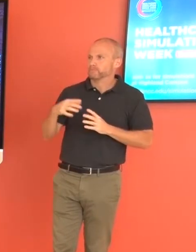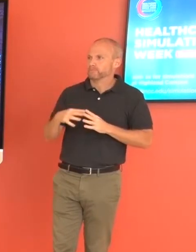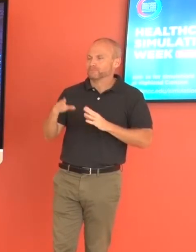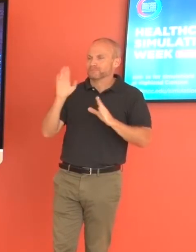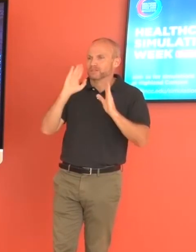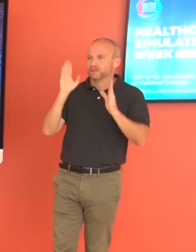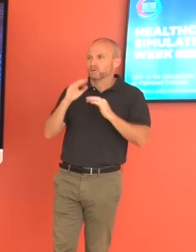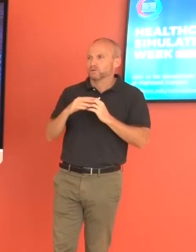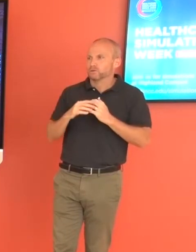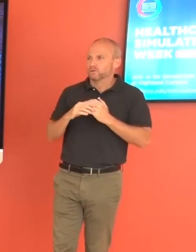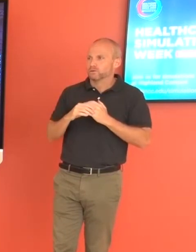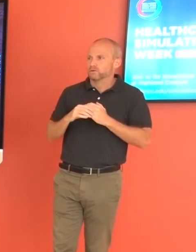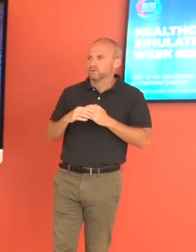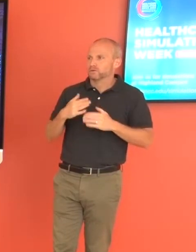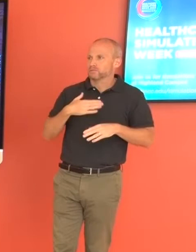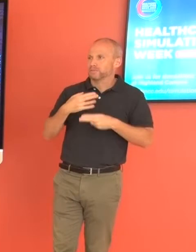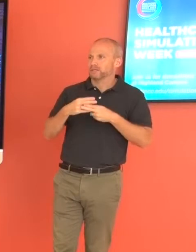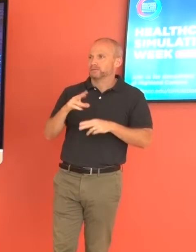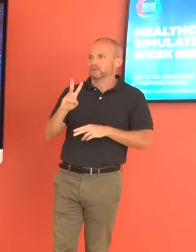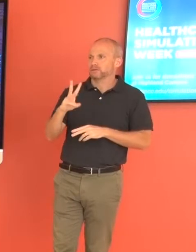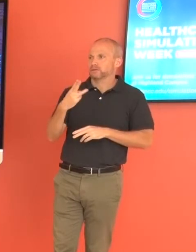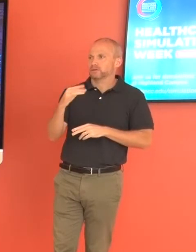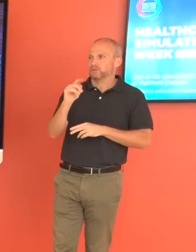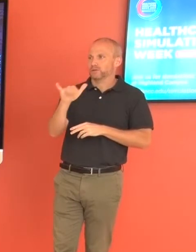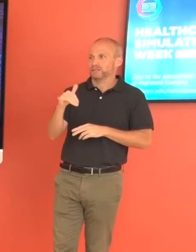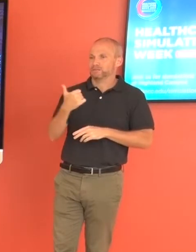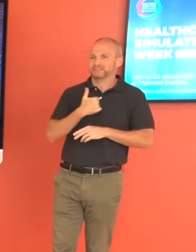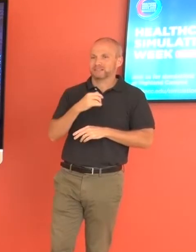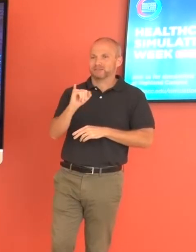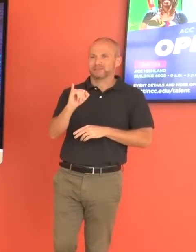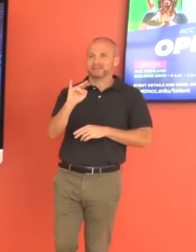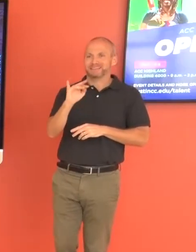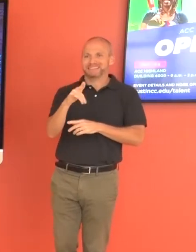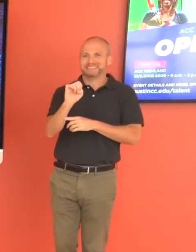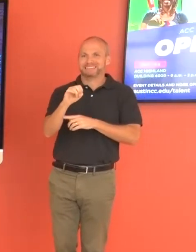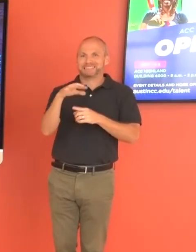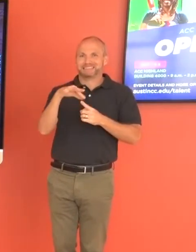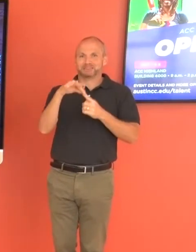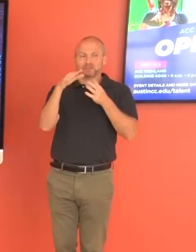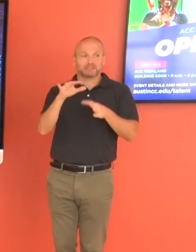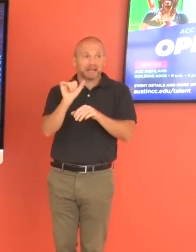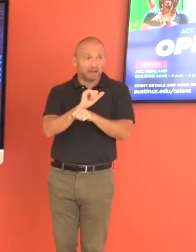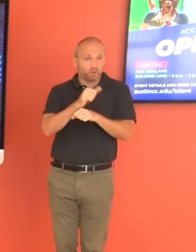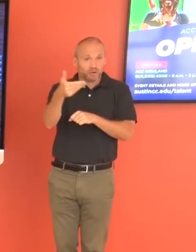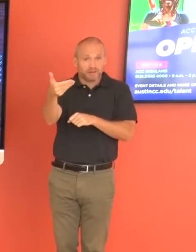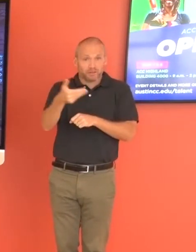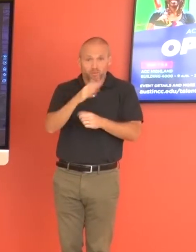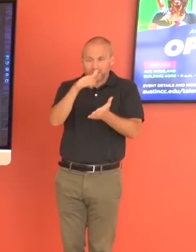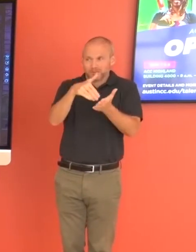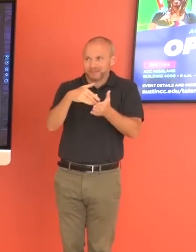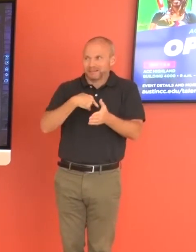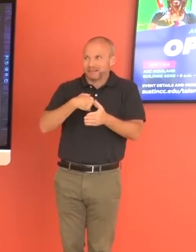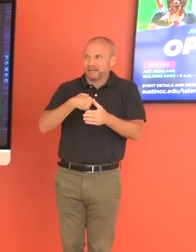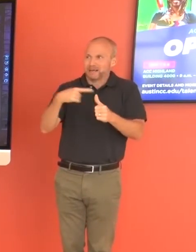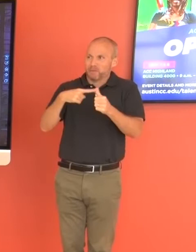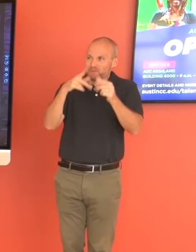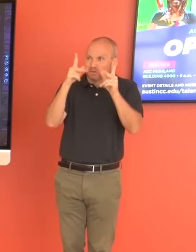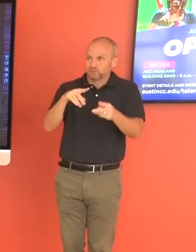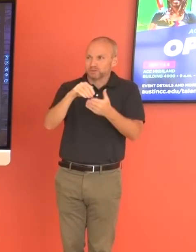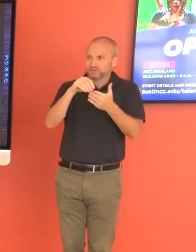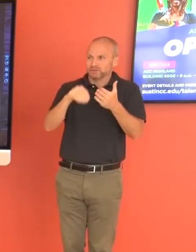Hi. My name is Whitney, and I am the intake specialist. So I work at the Welcome Center and am the front person for our